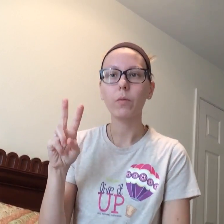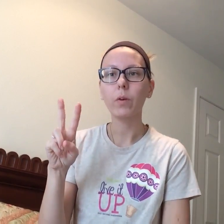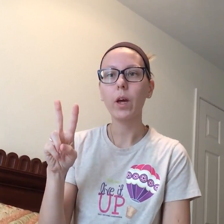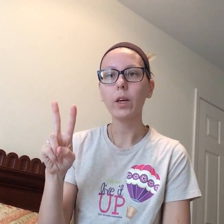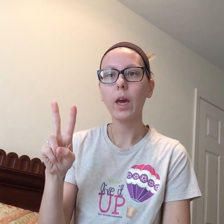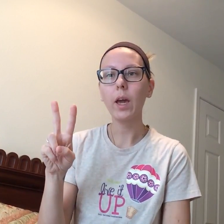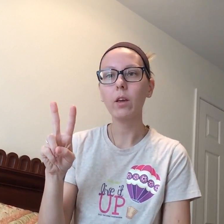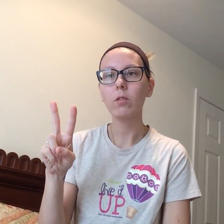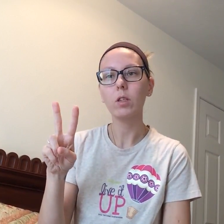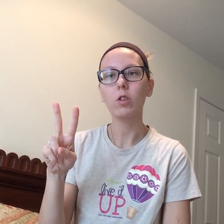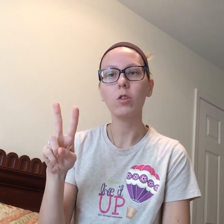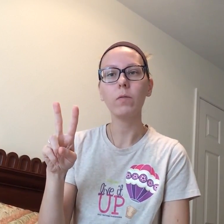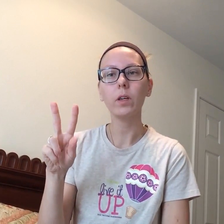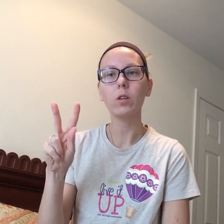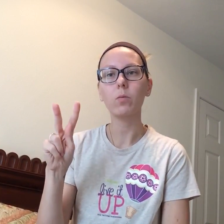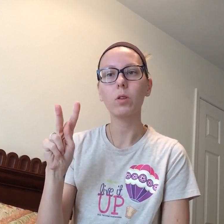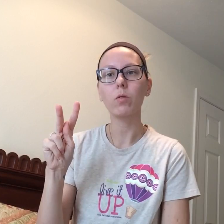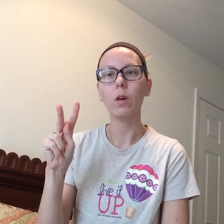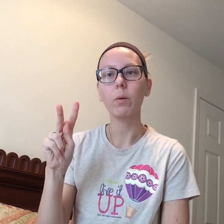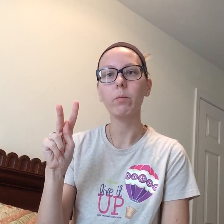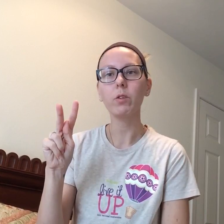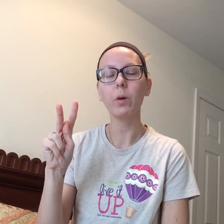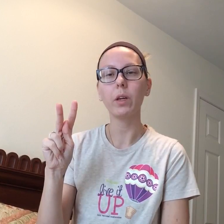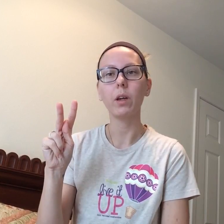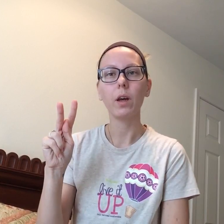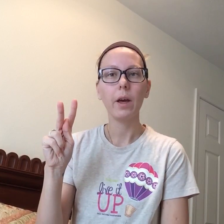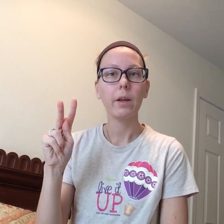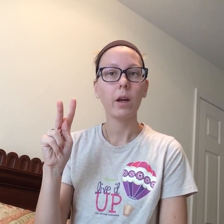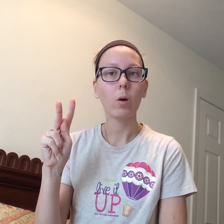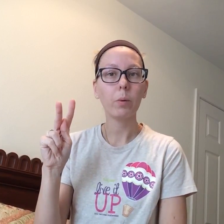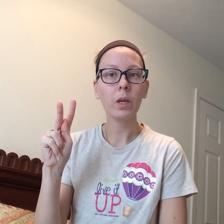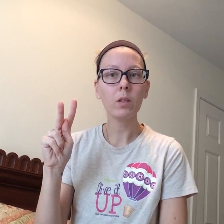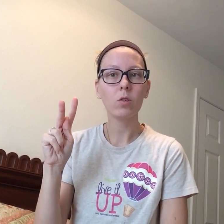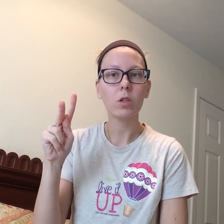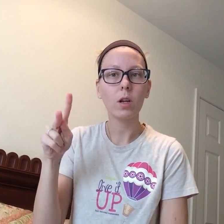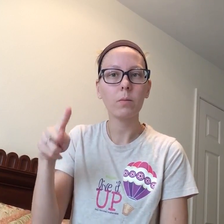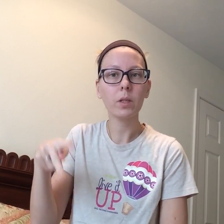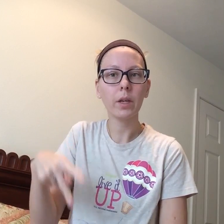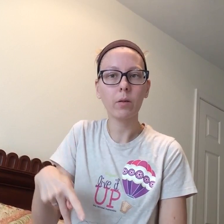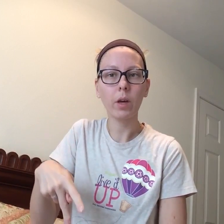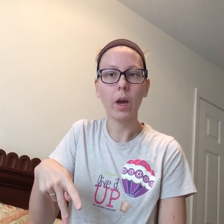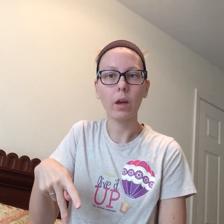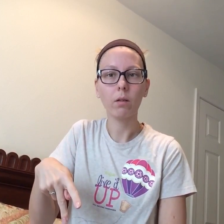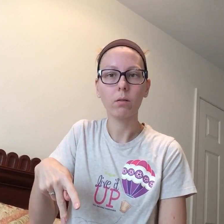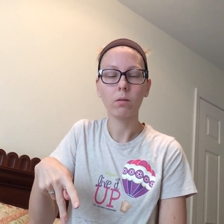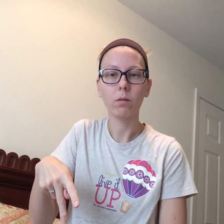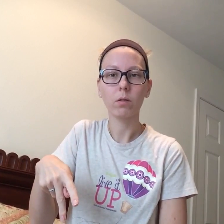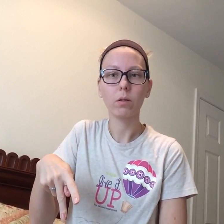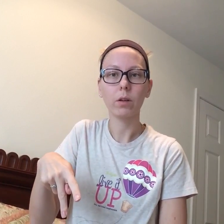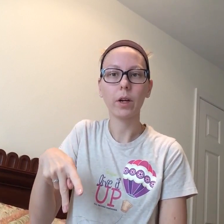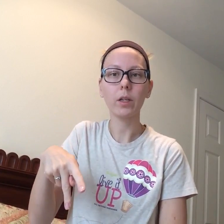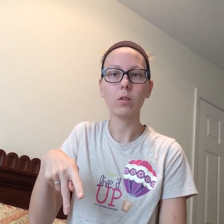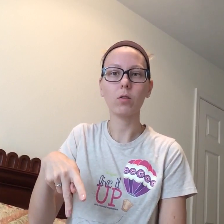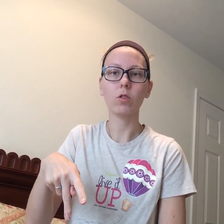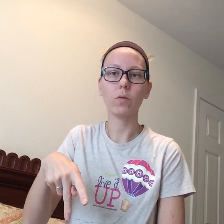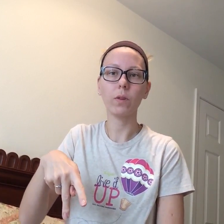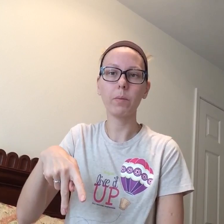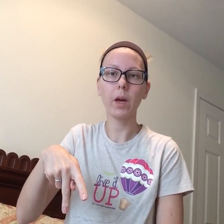for that K, you did 2 fingers with your thumb in between. Now a P is just an upside down K. All right, so you just flip that